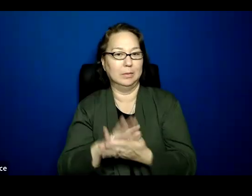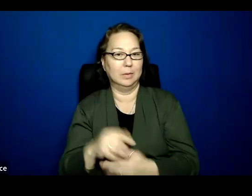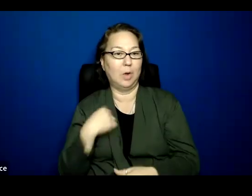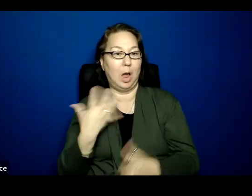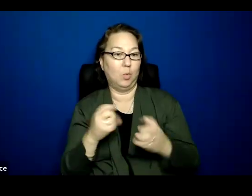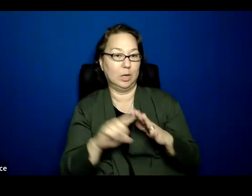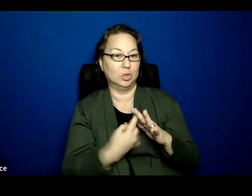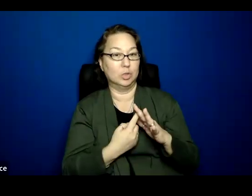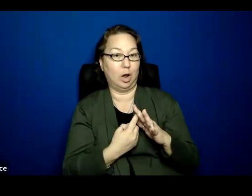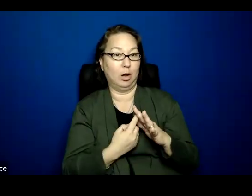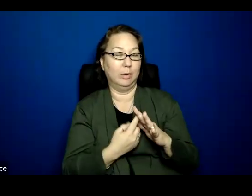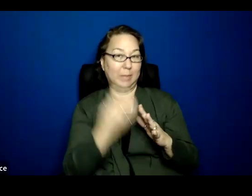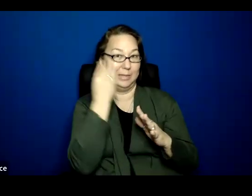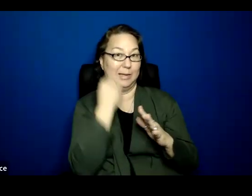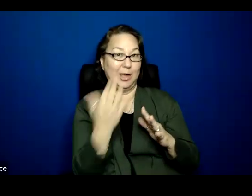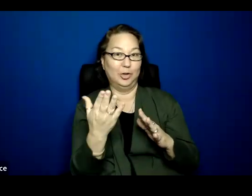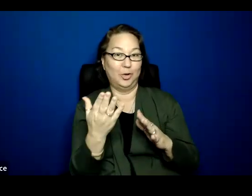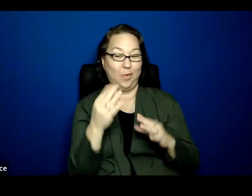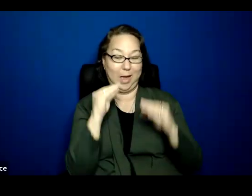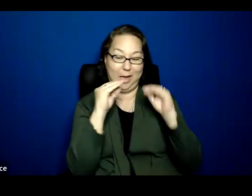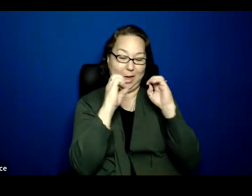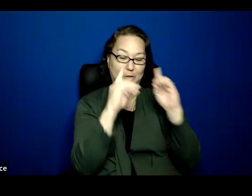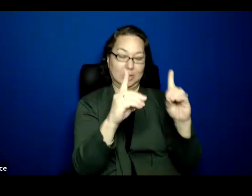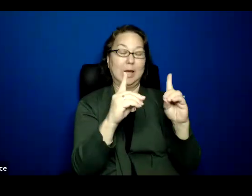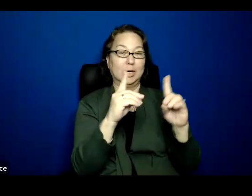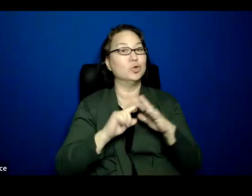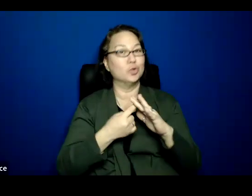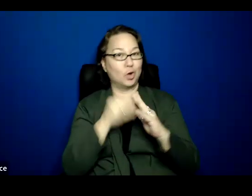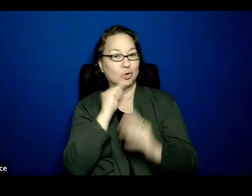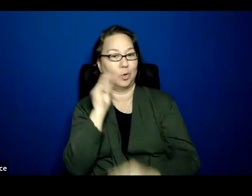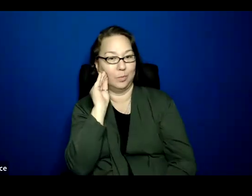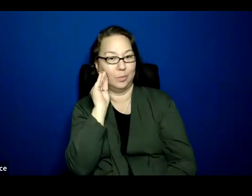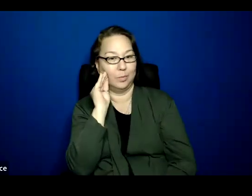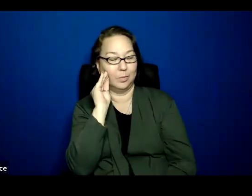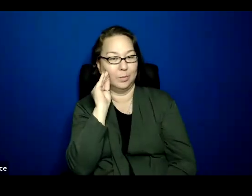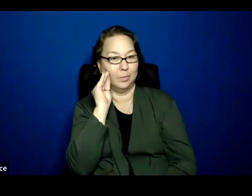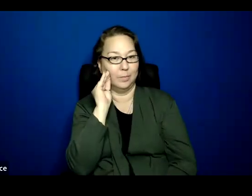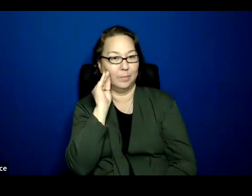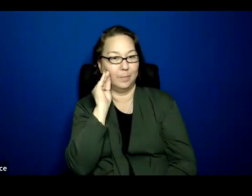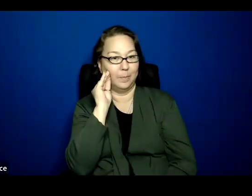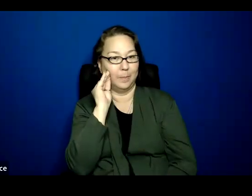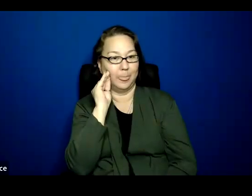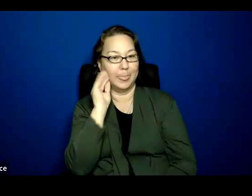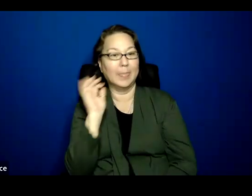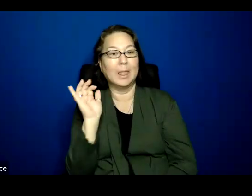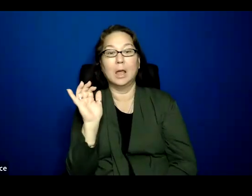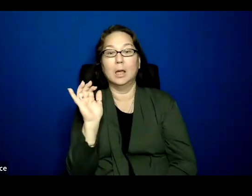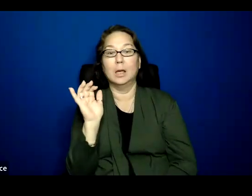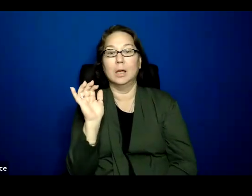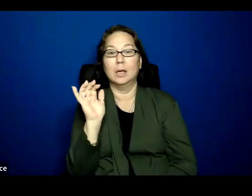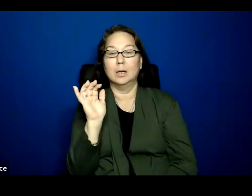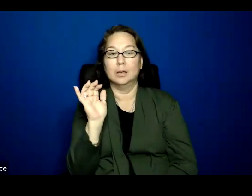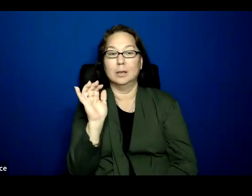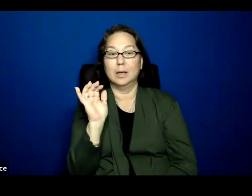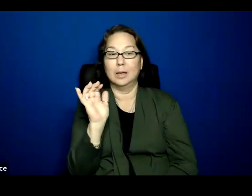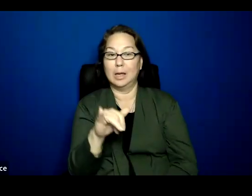from home. But I feel that schools, the one that you start from, is the one who's going to lead you